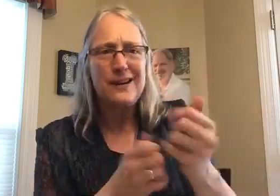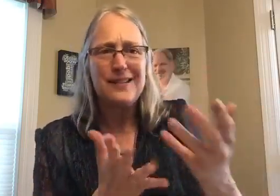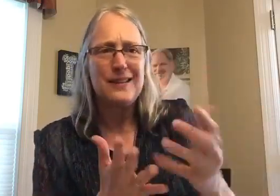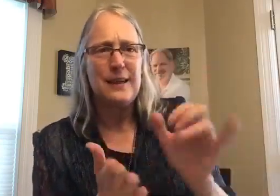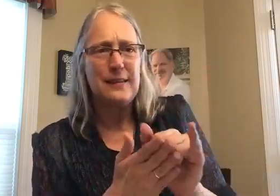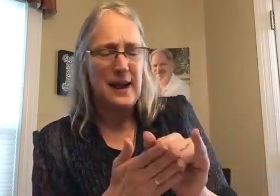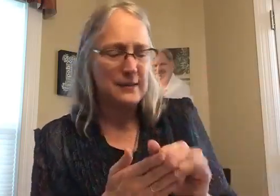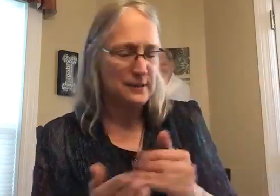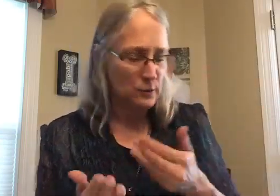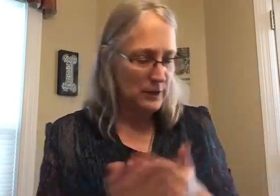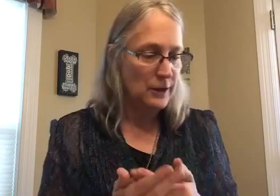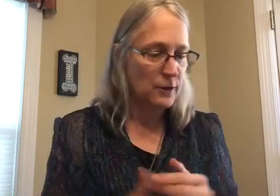anything like that, so it's really close.